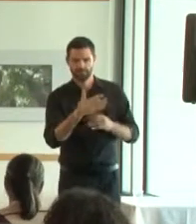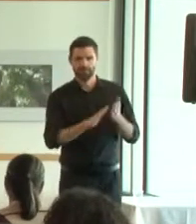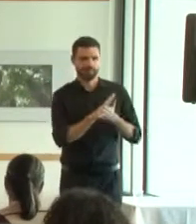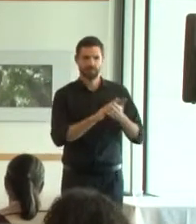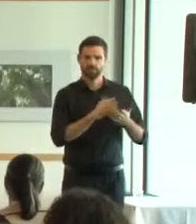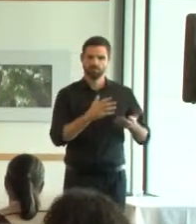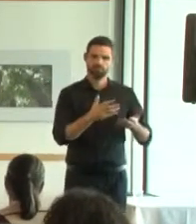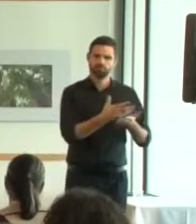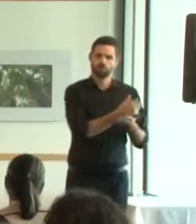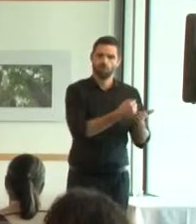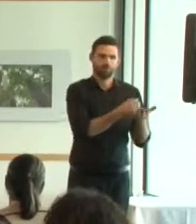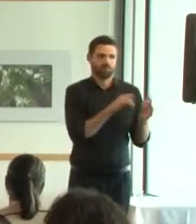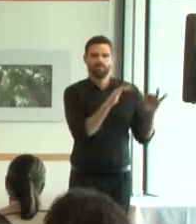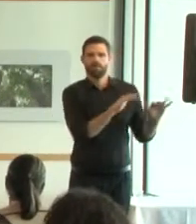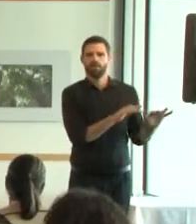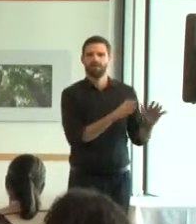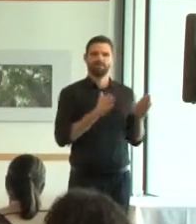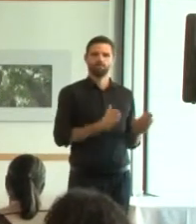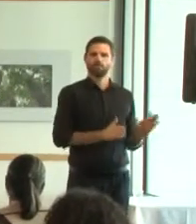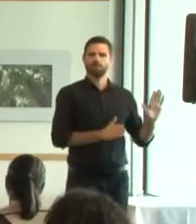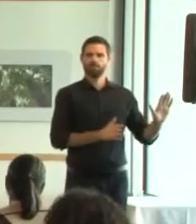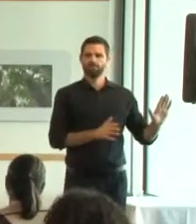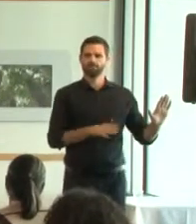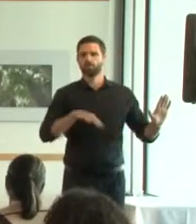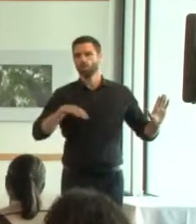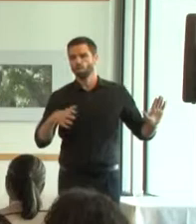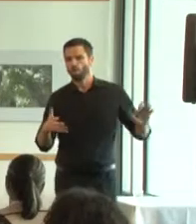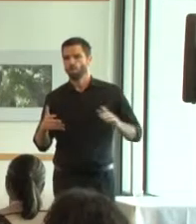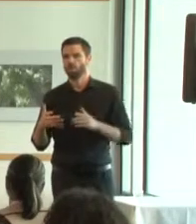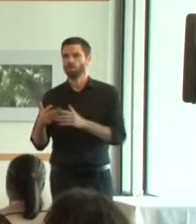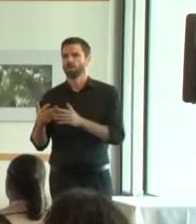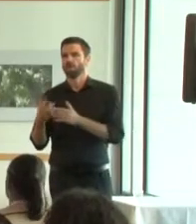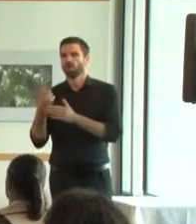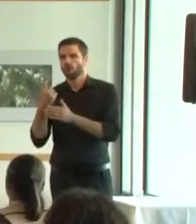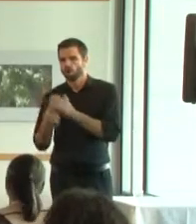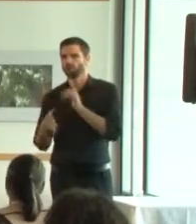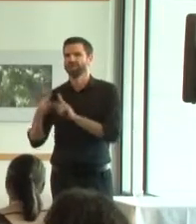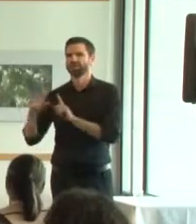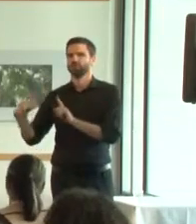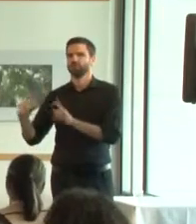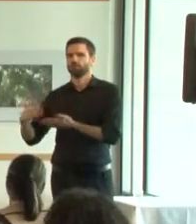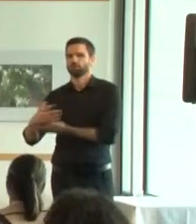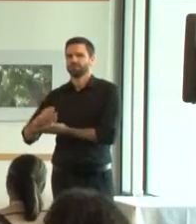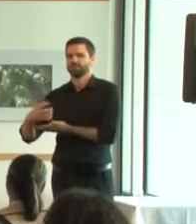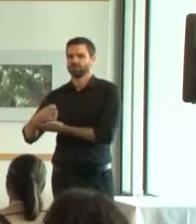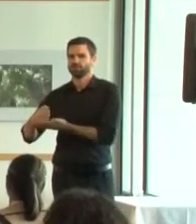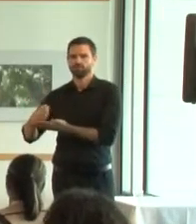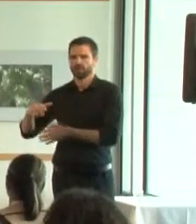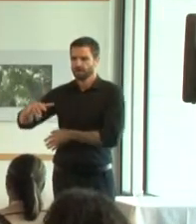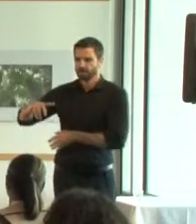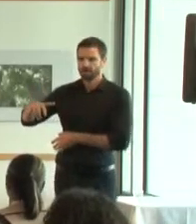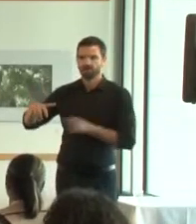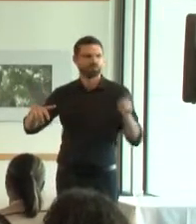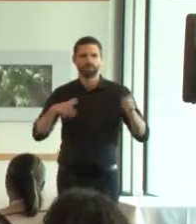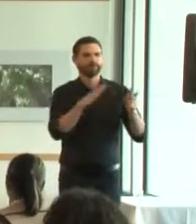dealt with by having it there physically. Or we go down the route of having digital preservation, be it an archive that's